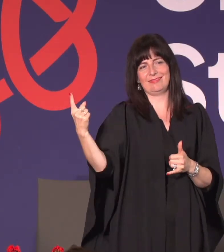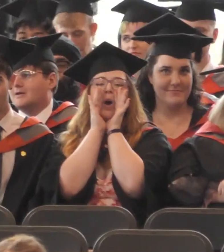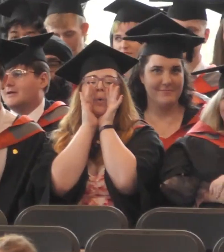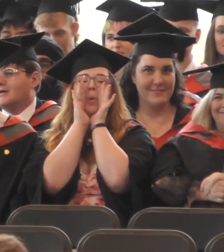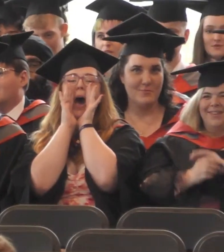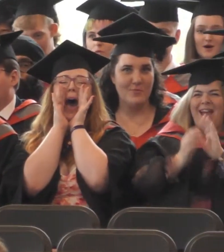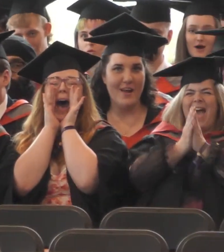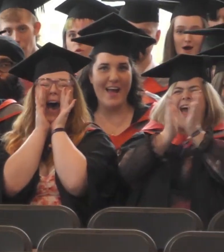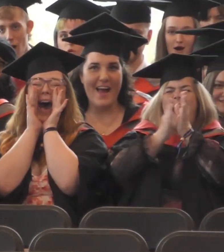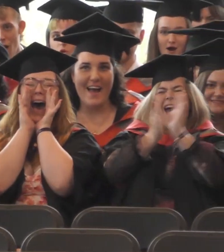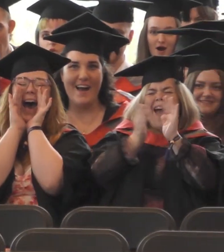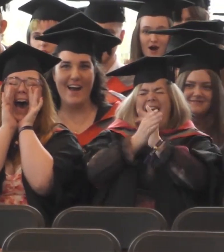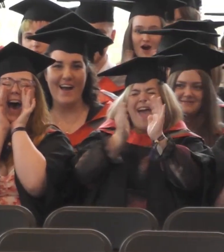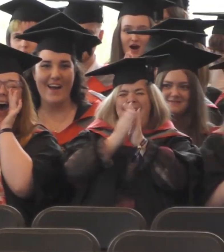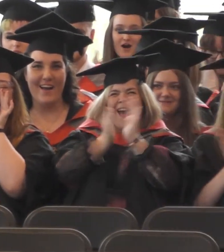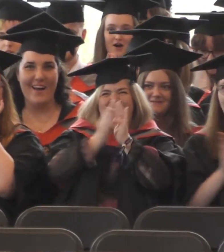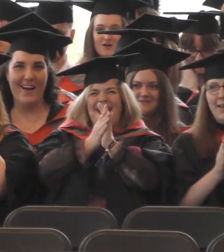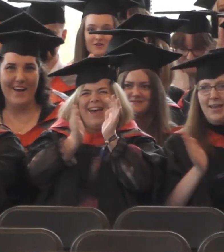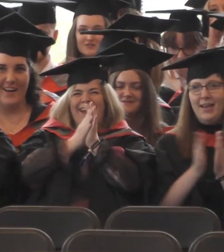1.